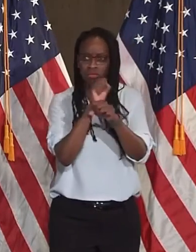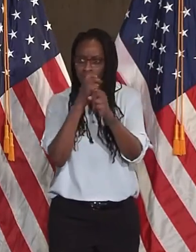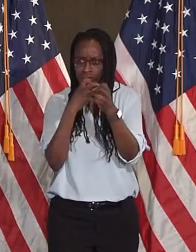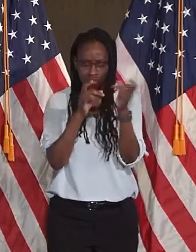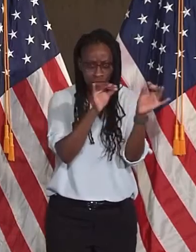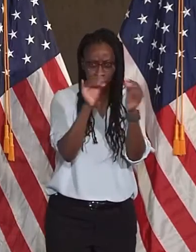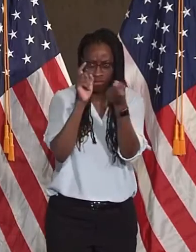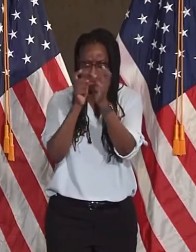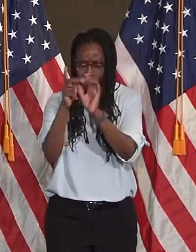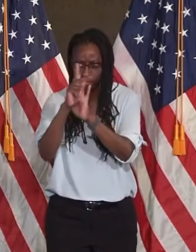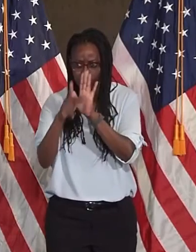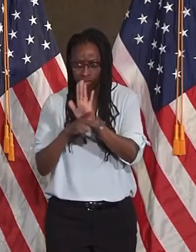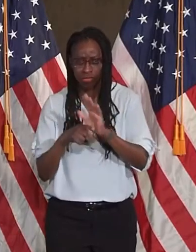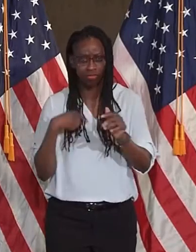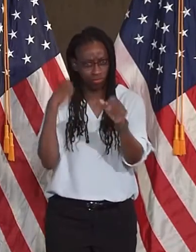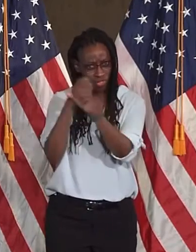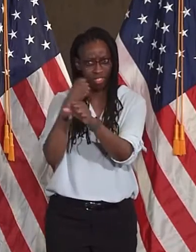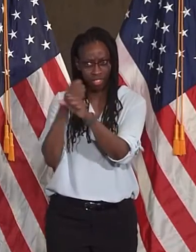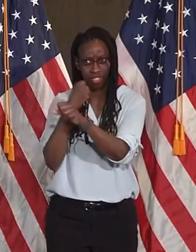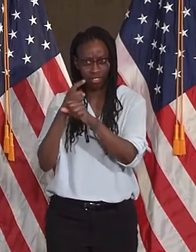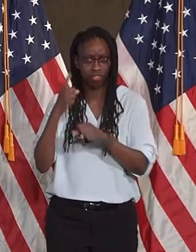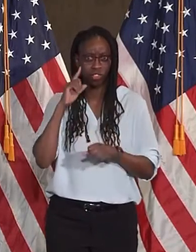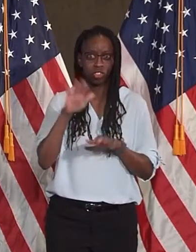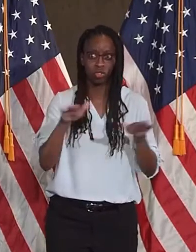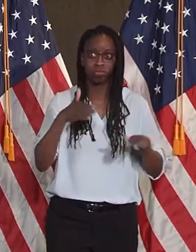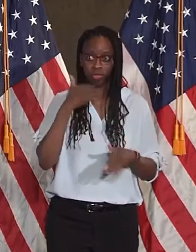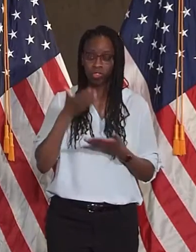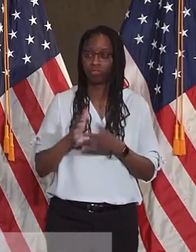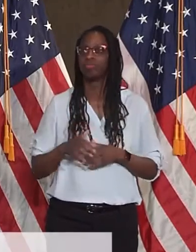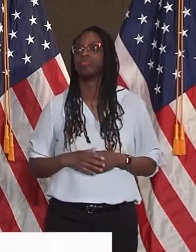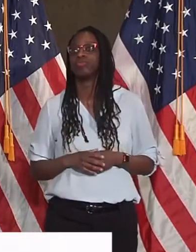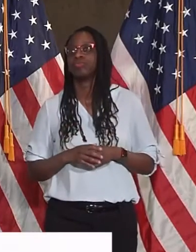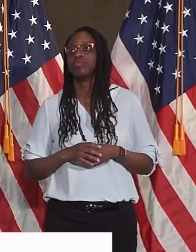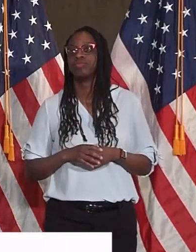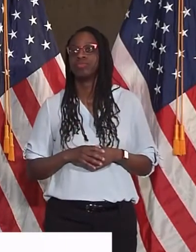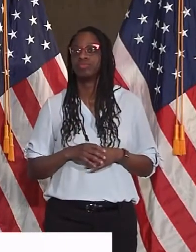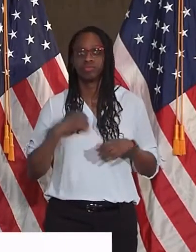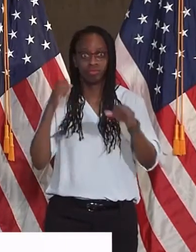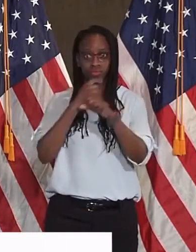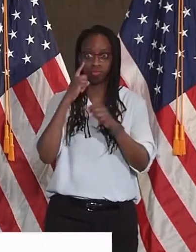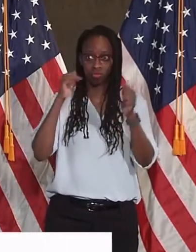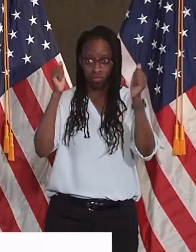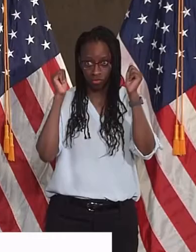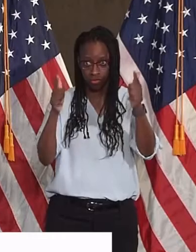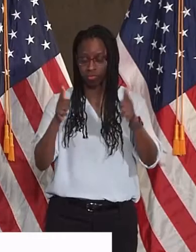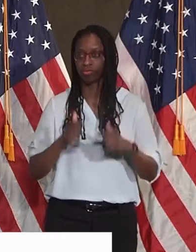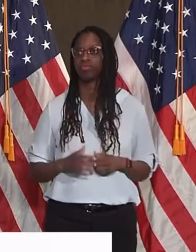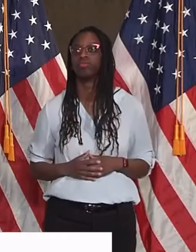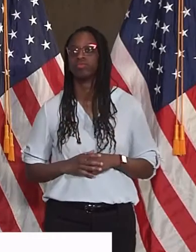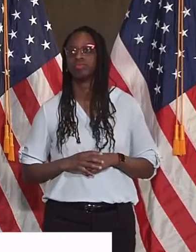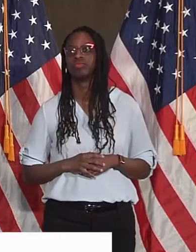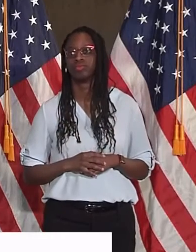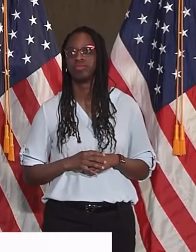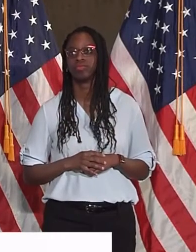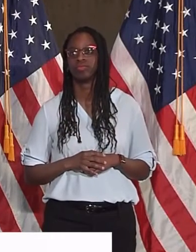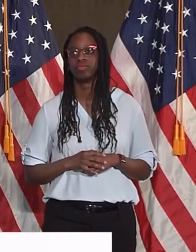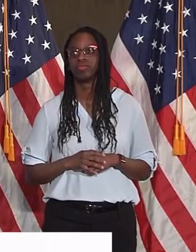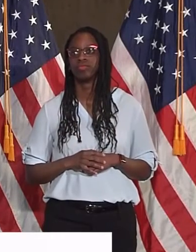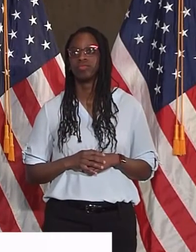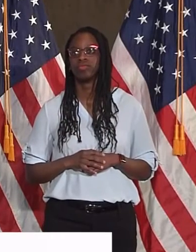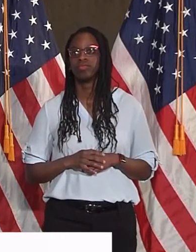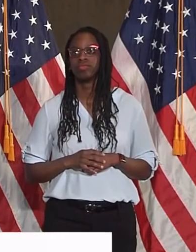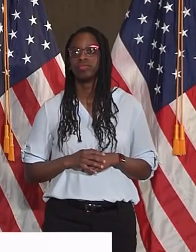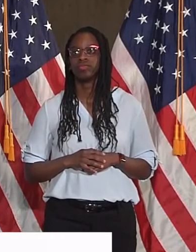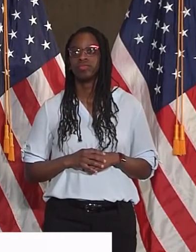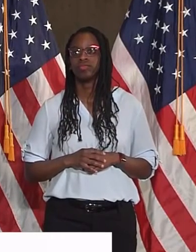can thrive. That work led me to the Boston City Council in 2018, when I became the first